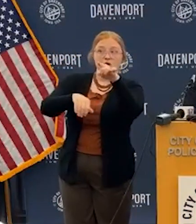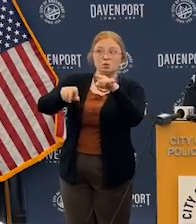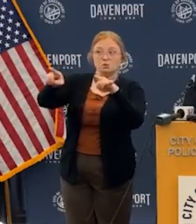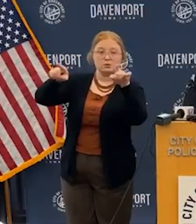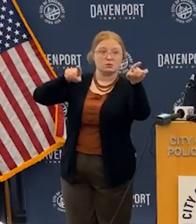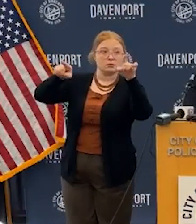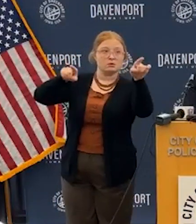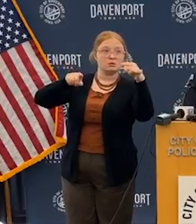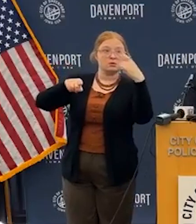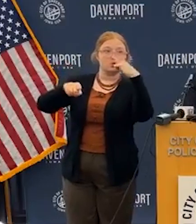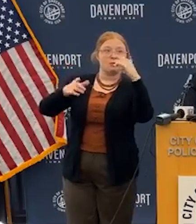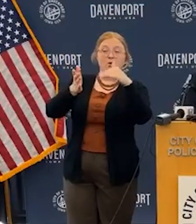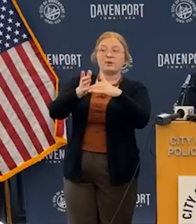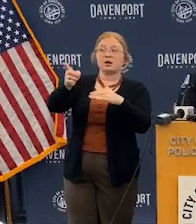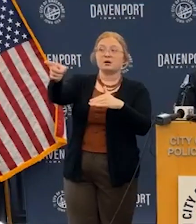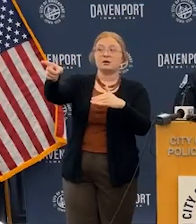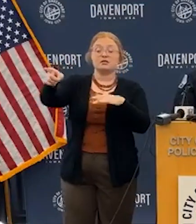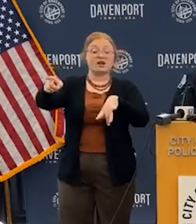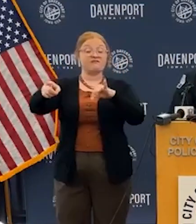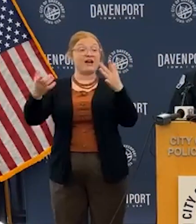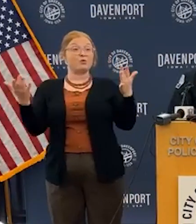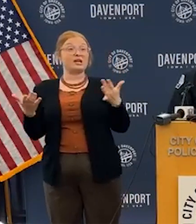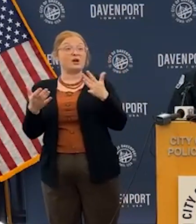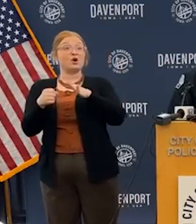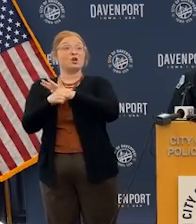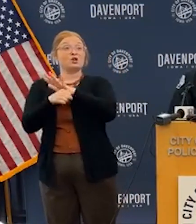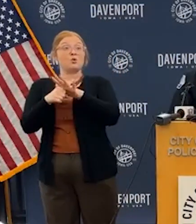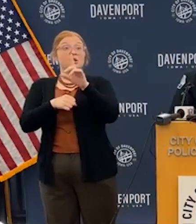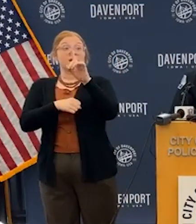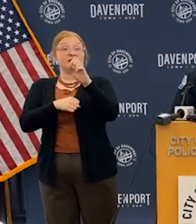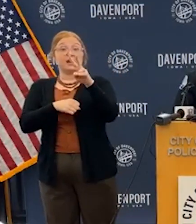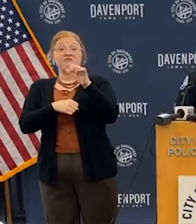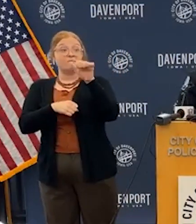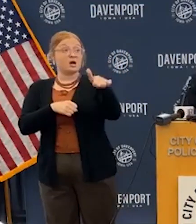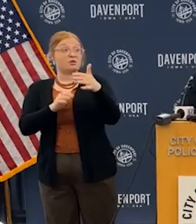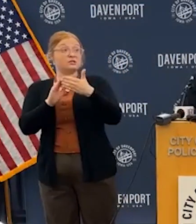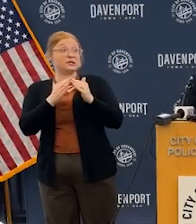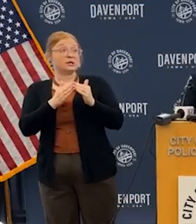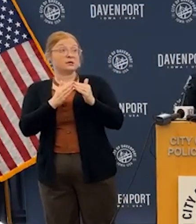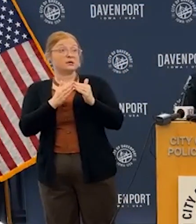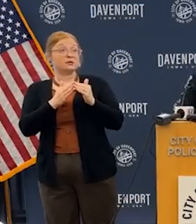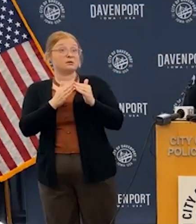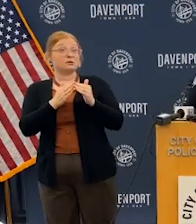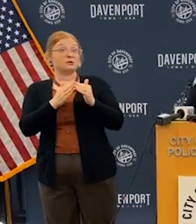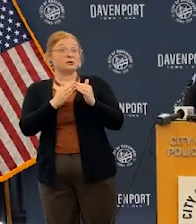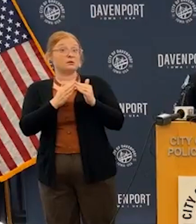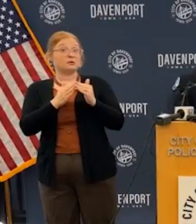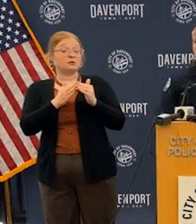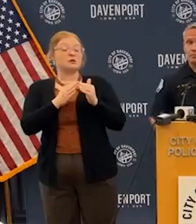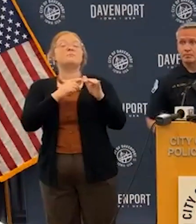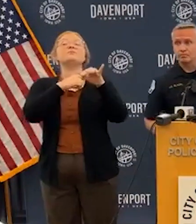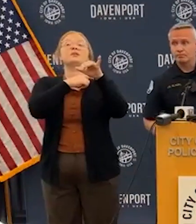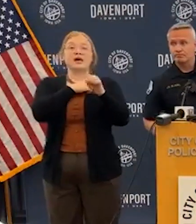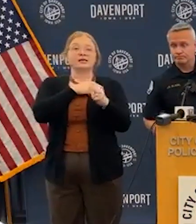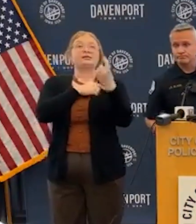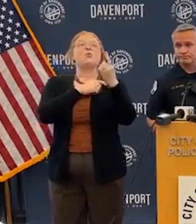in Davenport? And yes, locally in Davenport. Yes. Did you hear that, sir? Locally in Davenport and in Texas. You had it. So